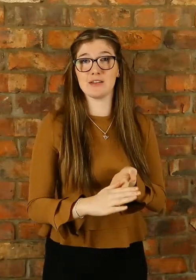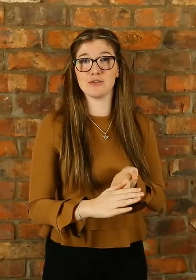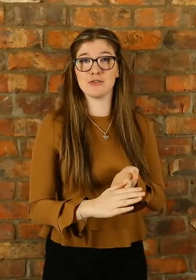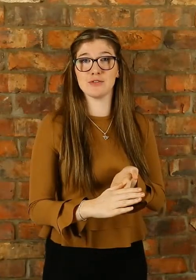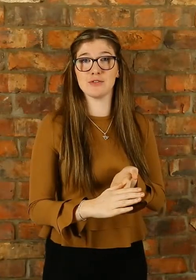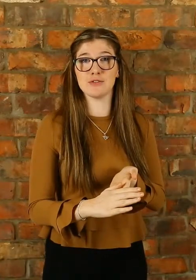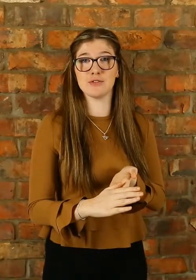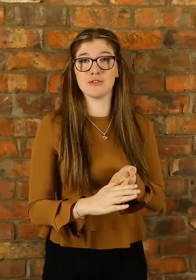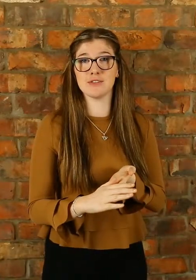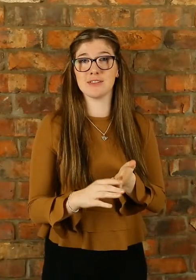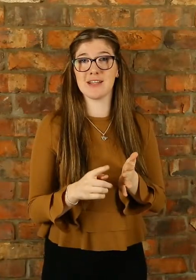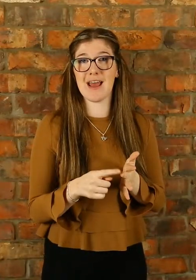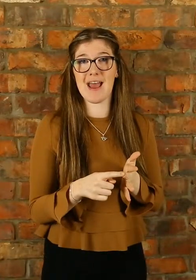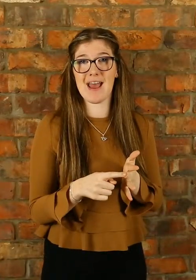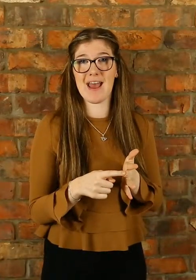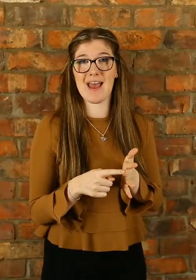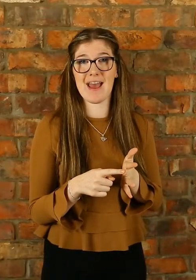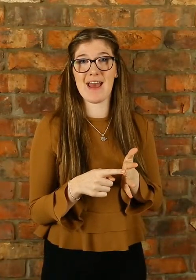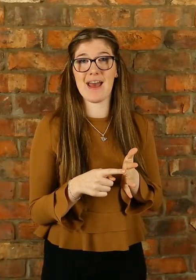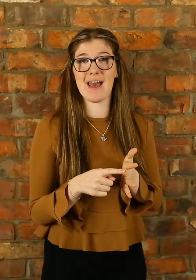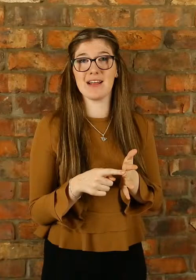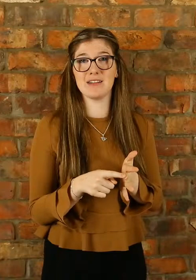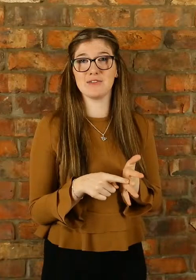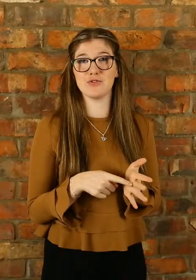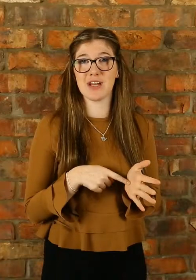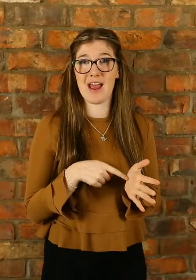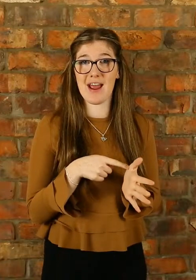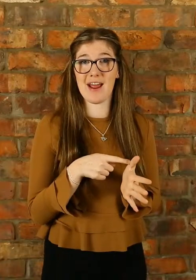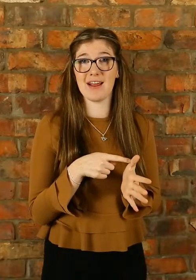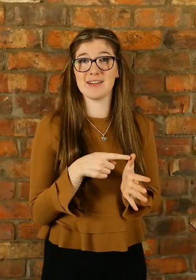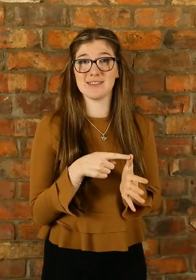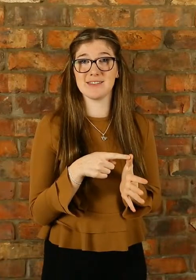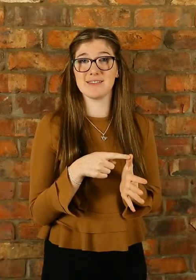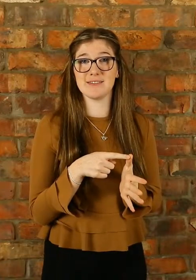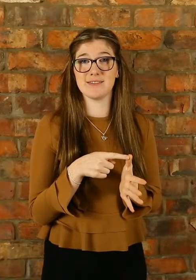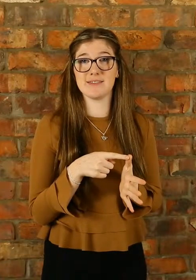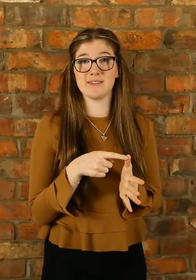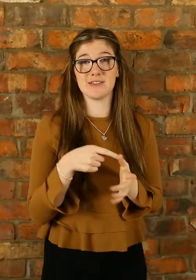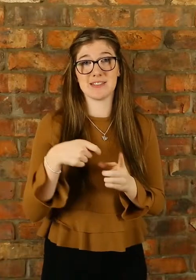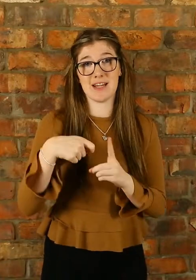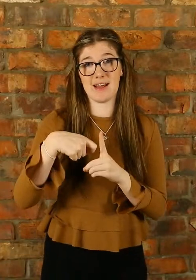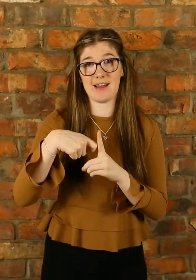H, I, J, K,